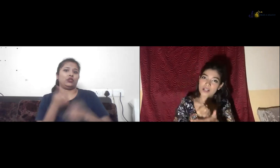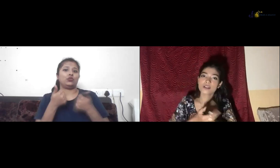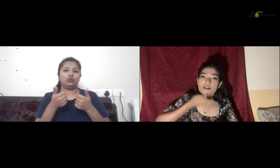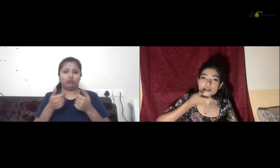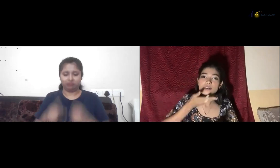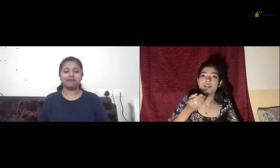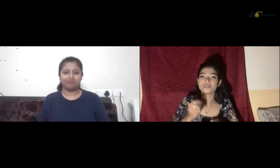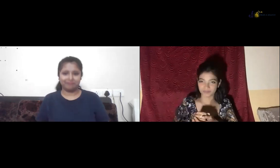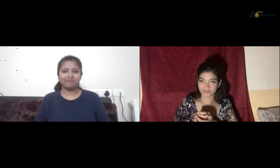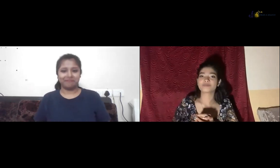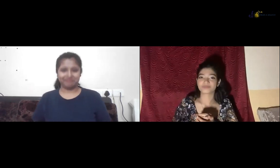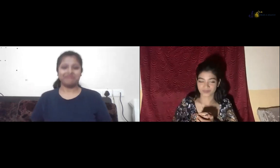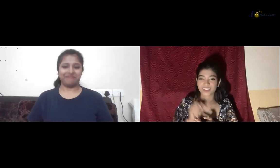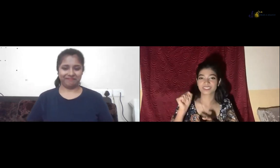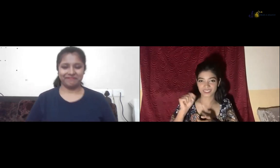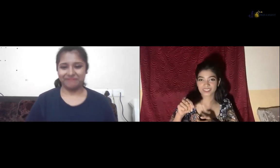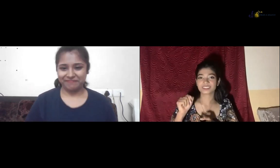a good opportunity. It's a good.